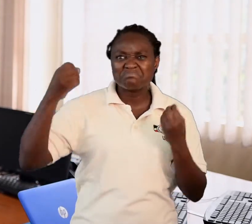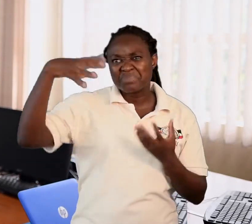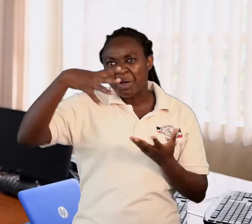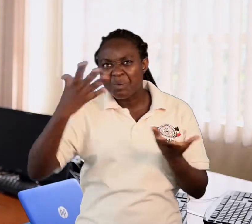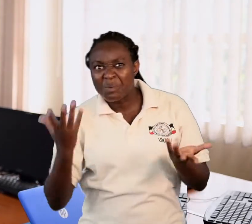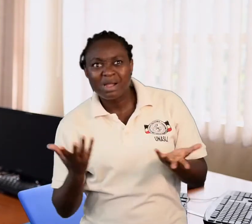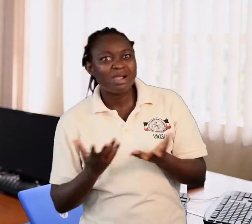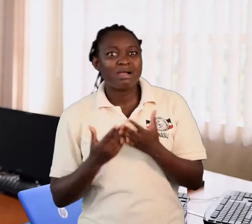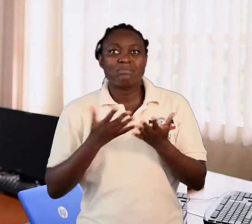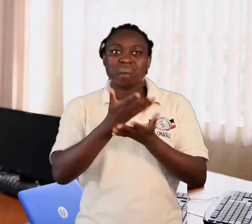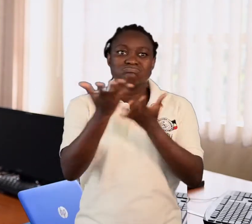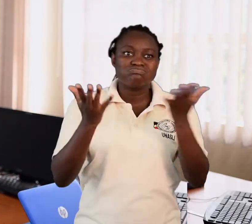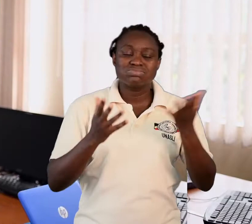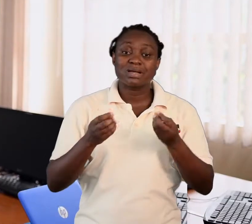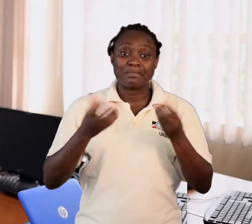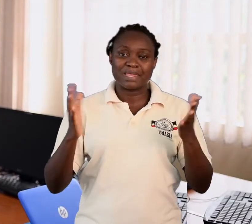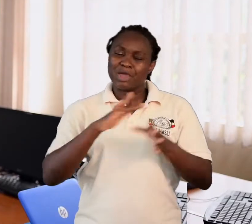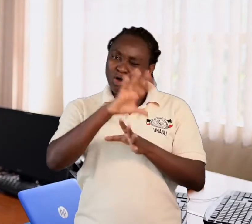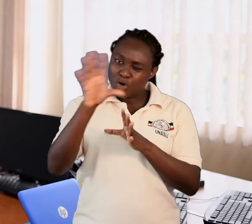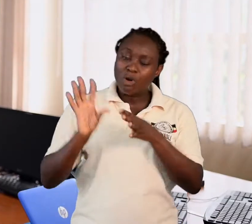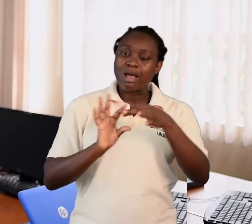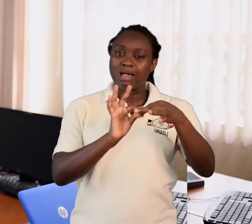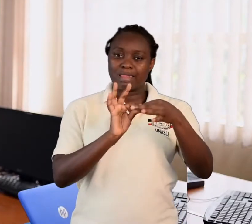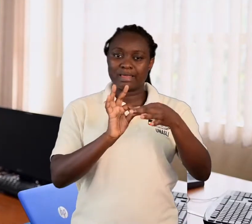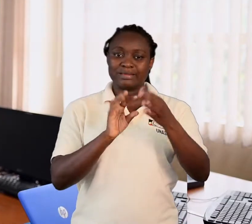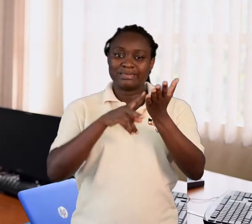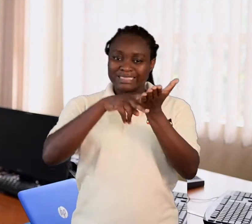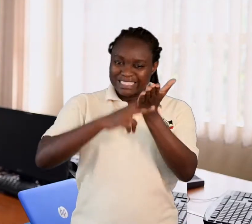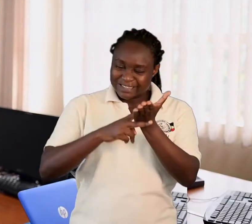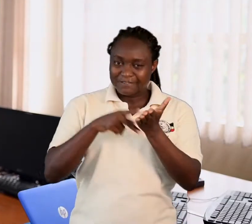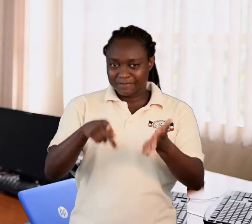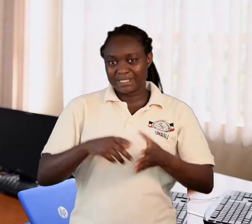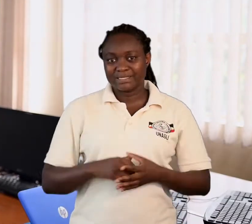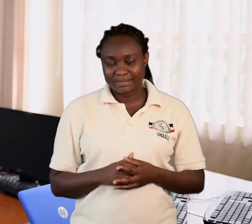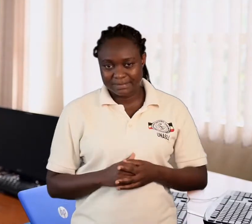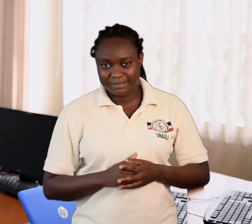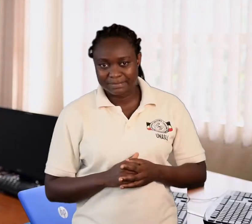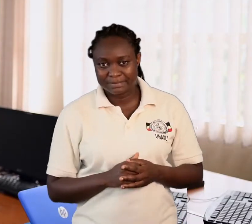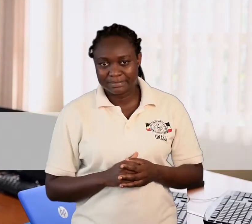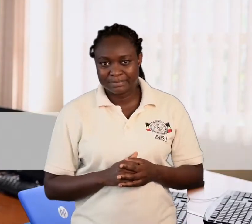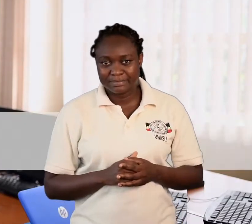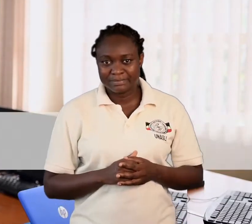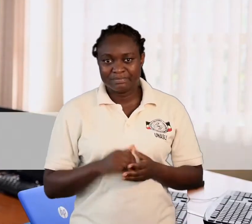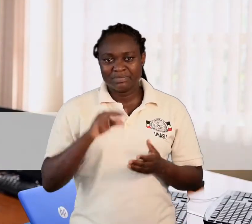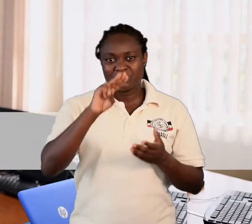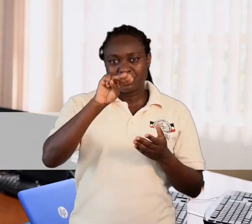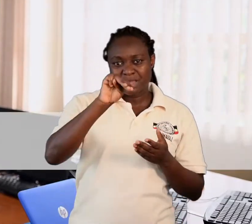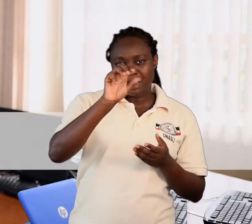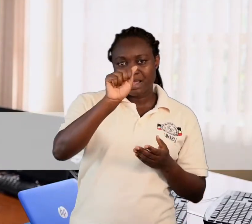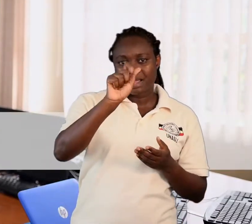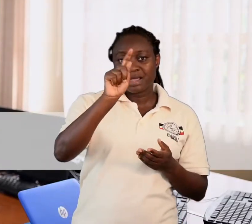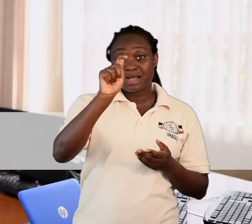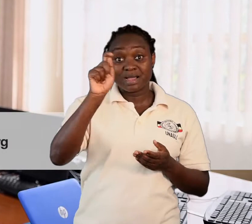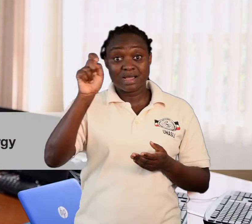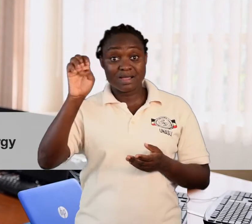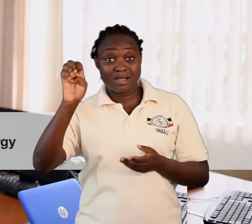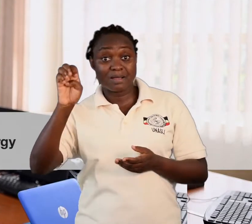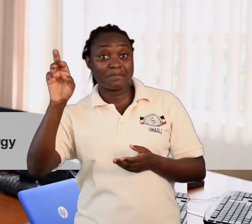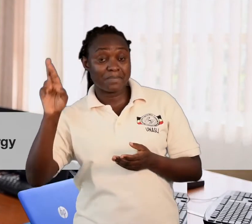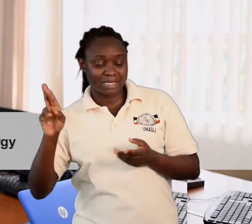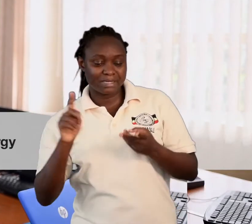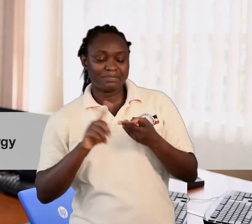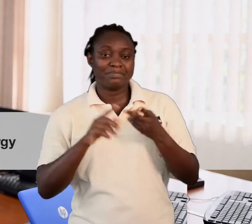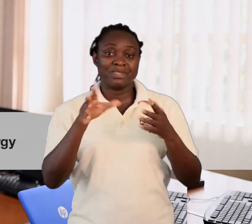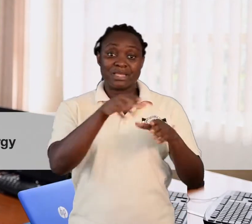This is what the study of physics is concerned with: matter and